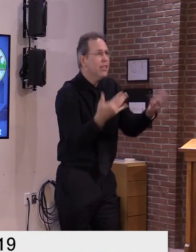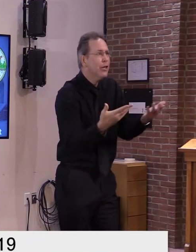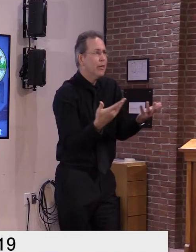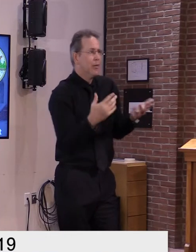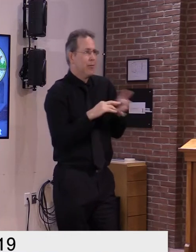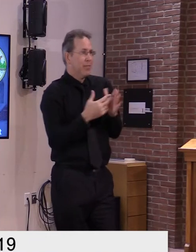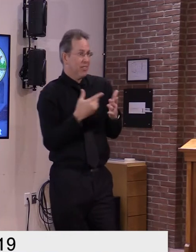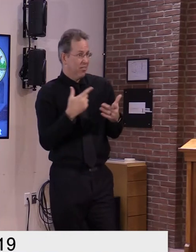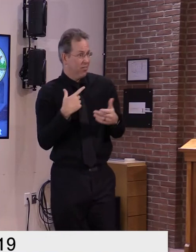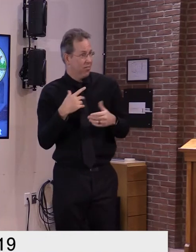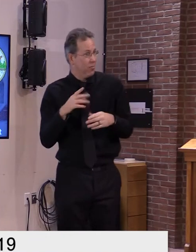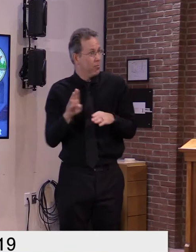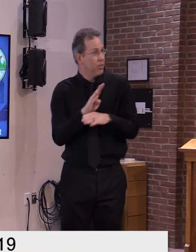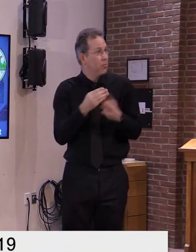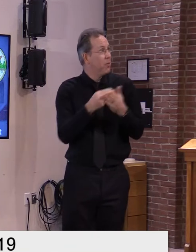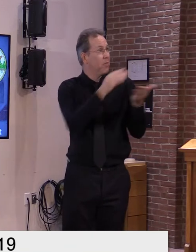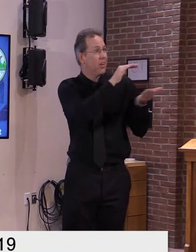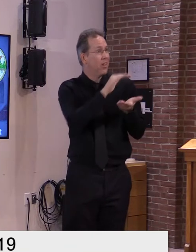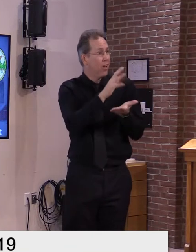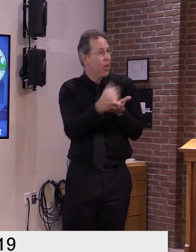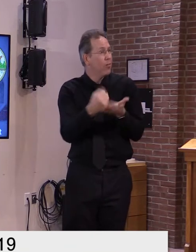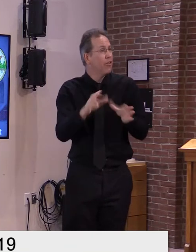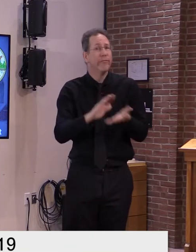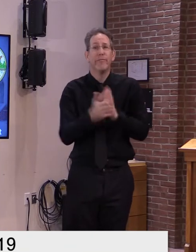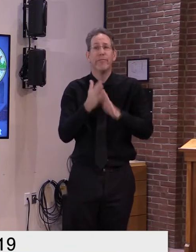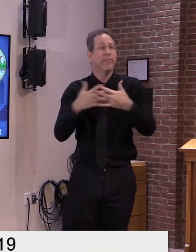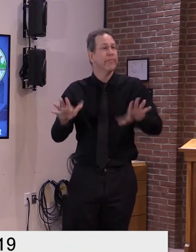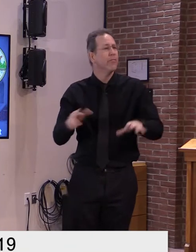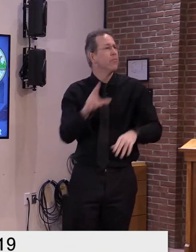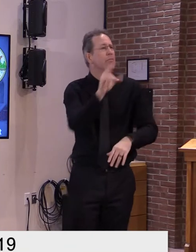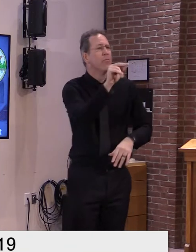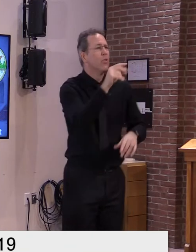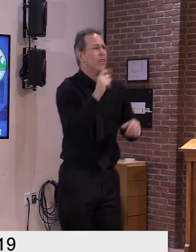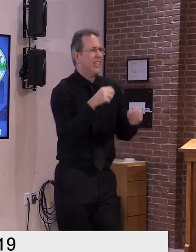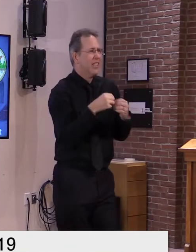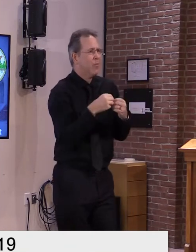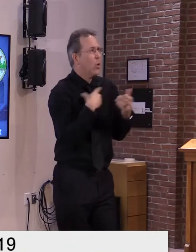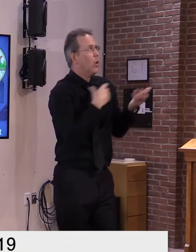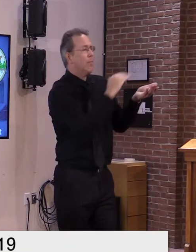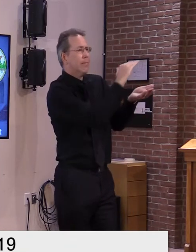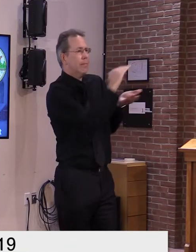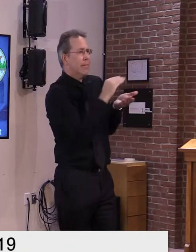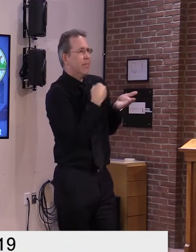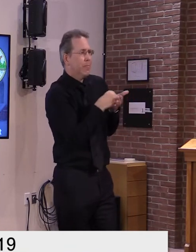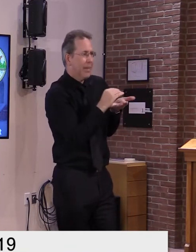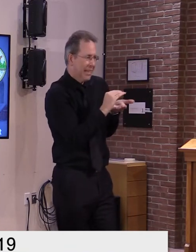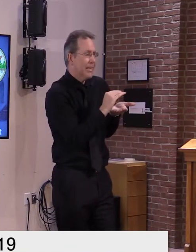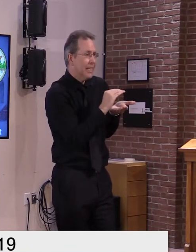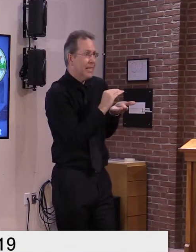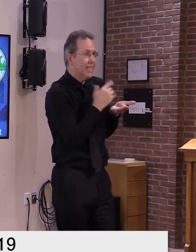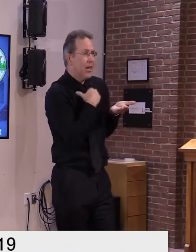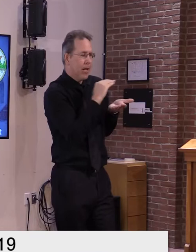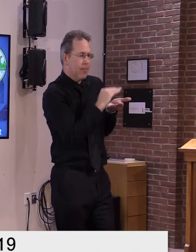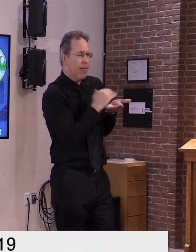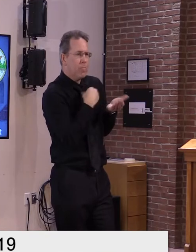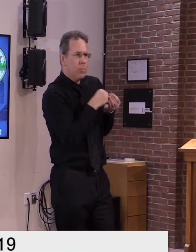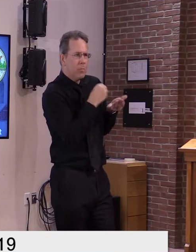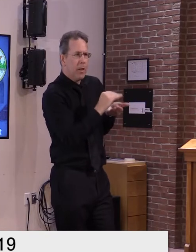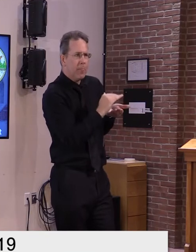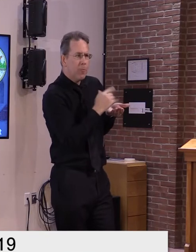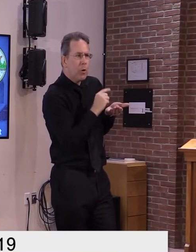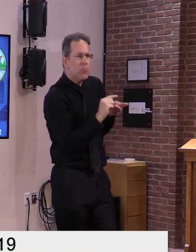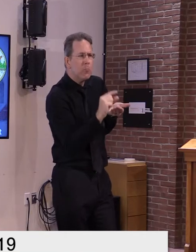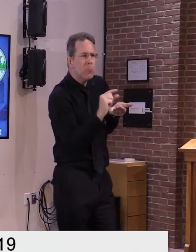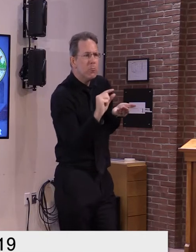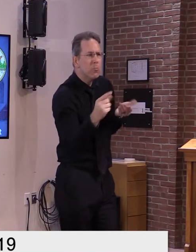comes from the federal government, we stand ready to again evolve and continue the programs we have established. We also look